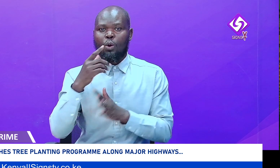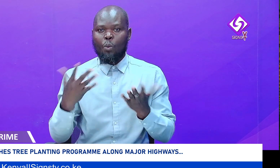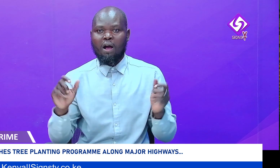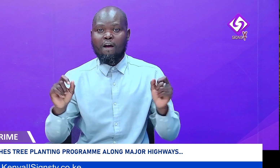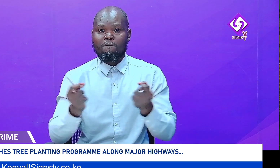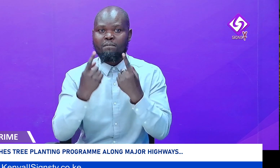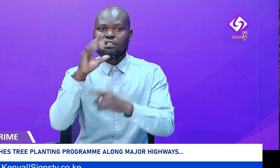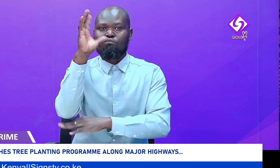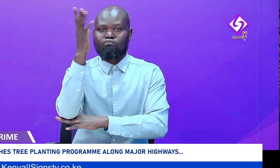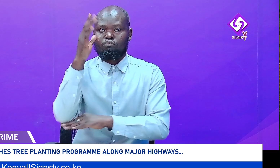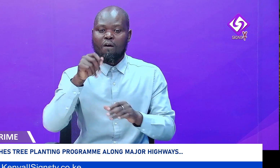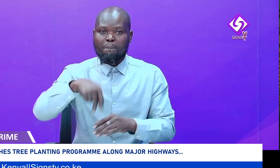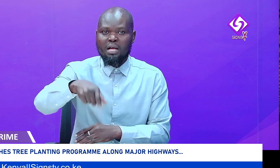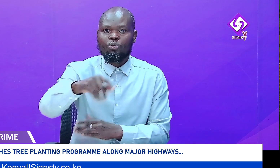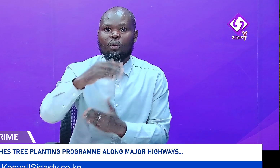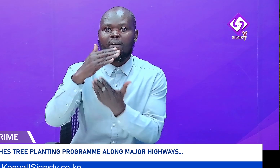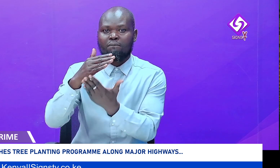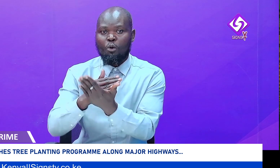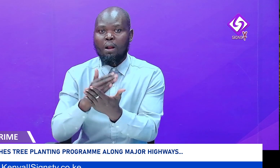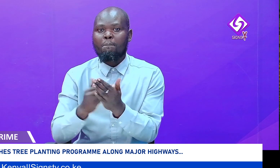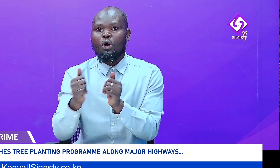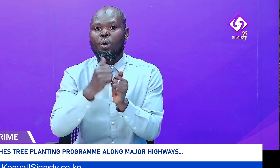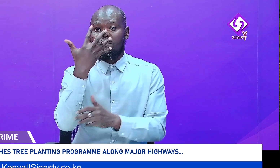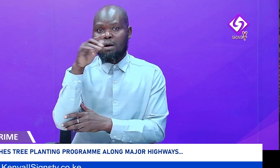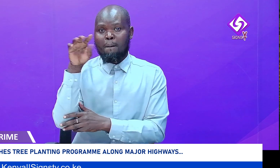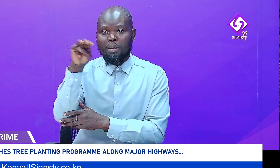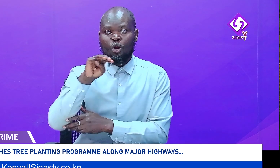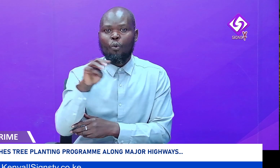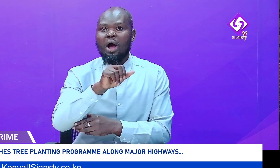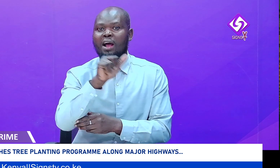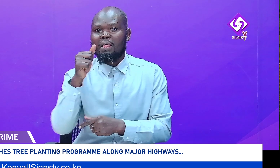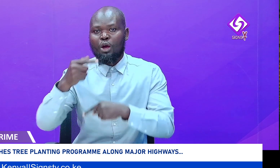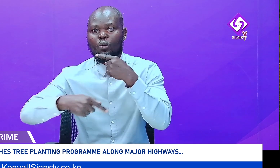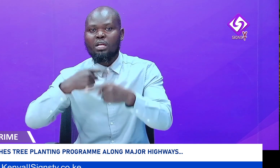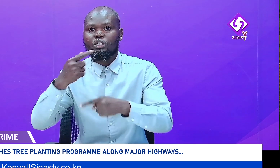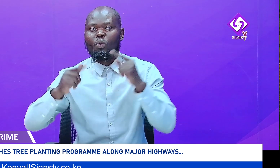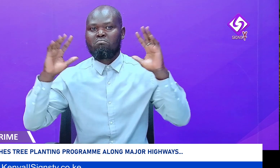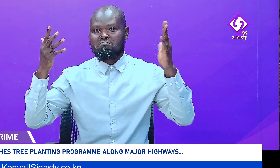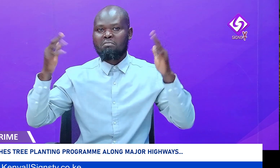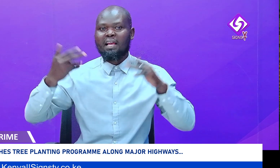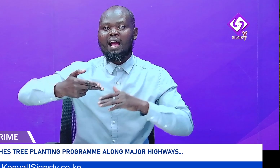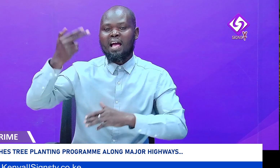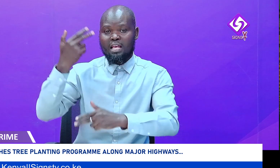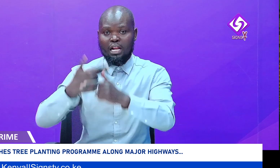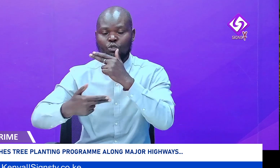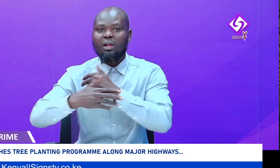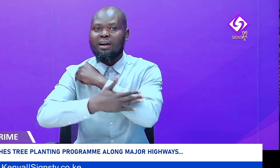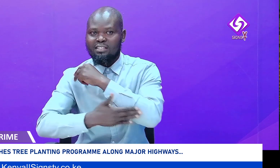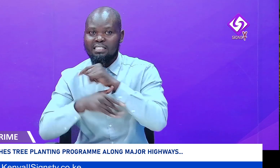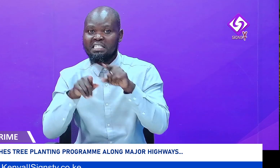Service, KFS, has launched a tree planting program targeting 5 million trees annually along major highways across